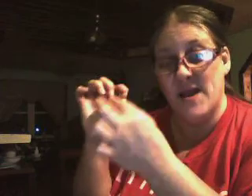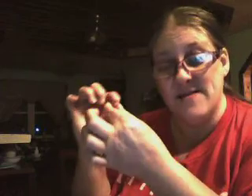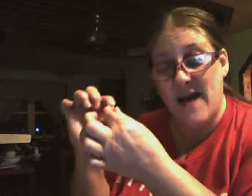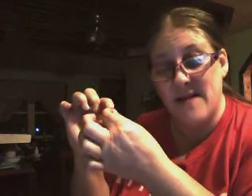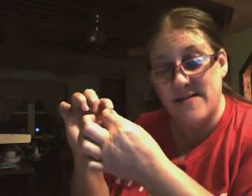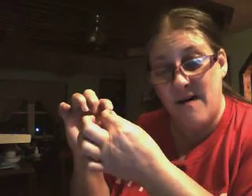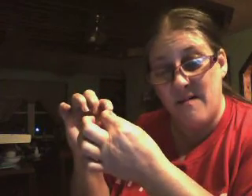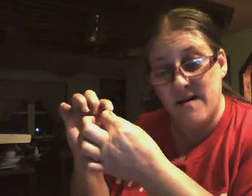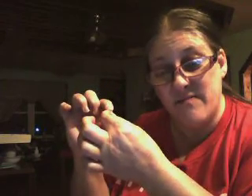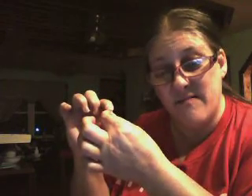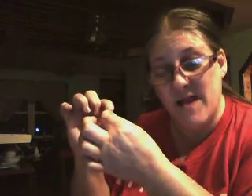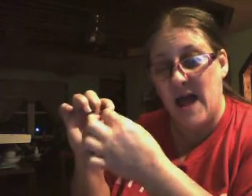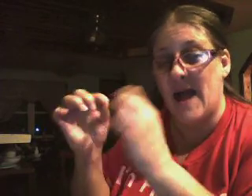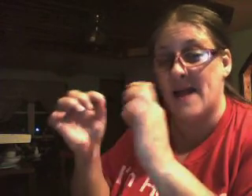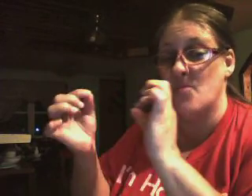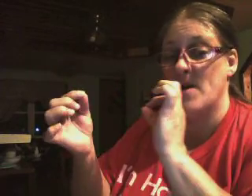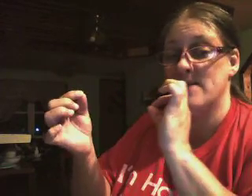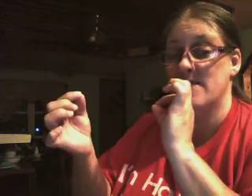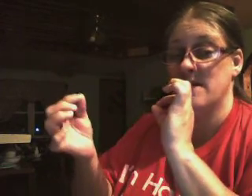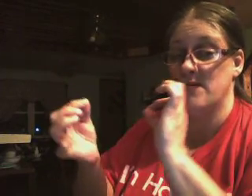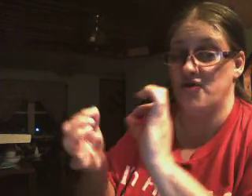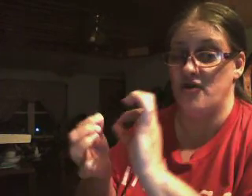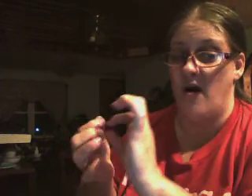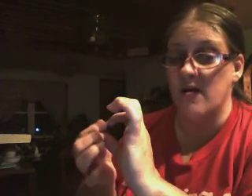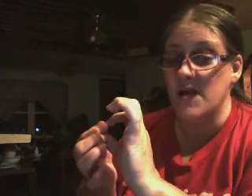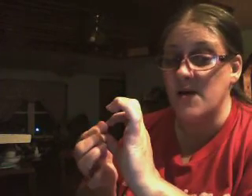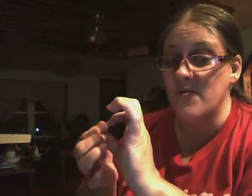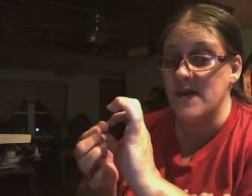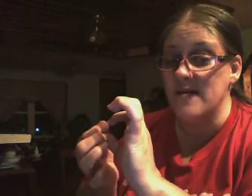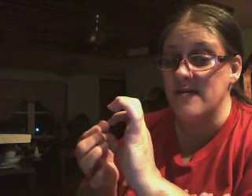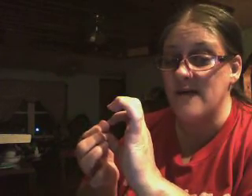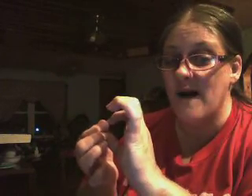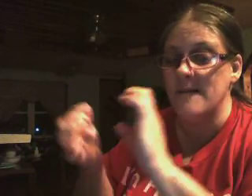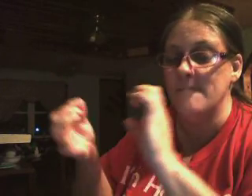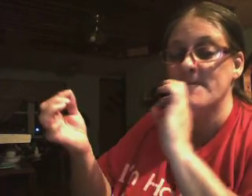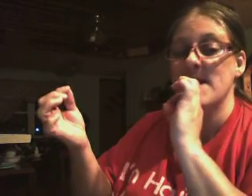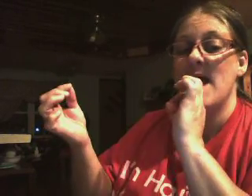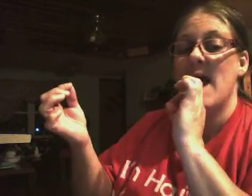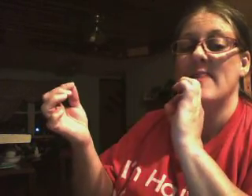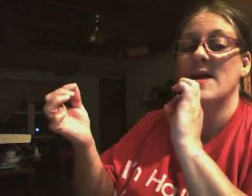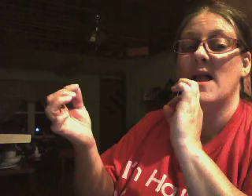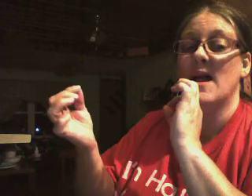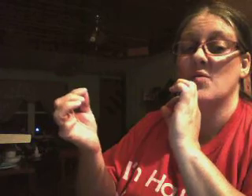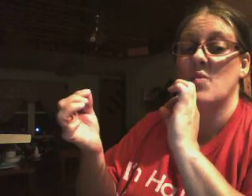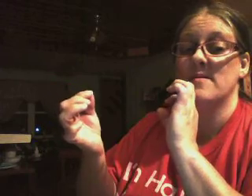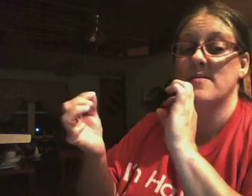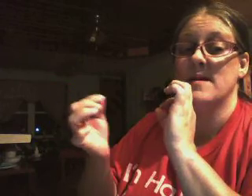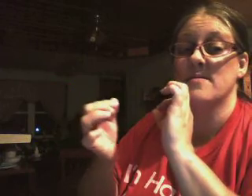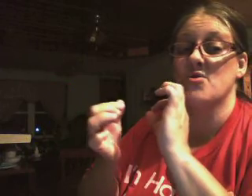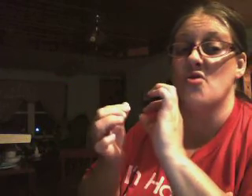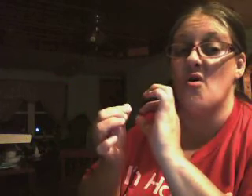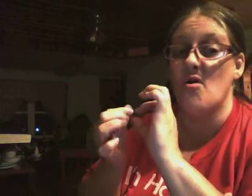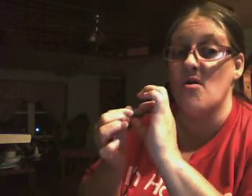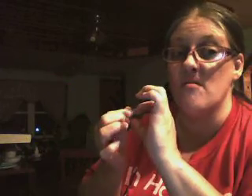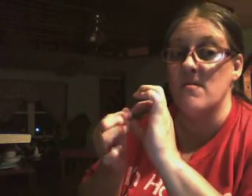their insides is all different. I like the ones that is chocolate on the inside, and then I like the ones that is